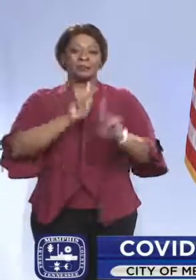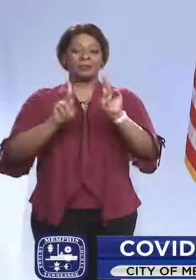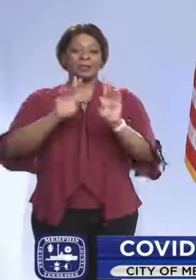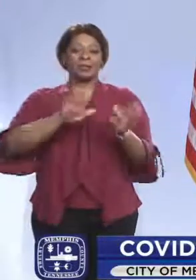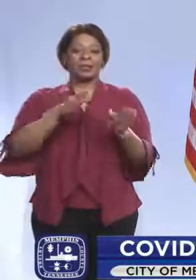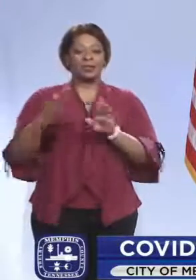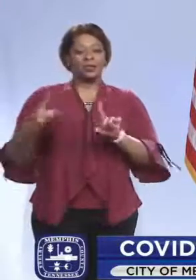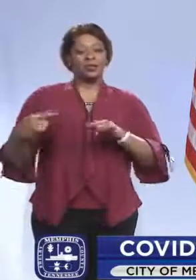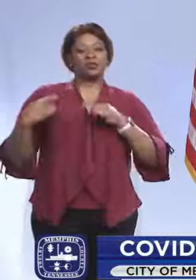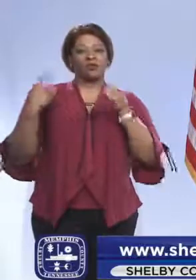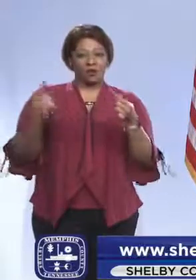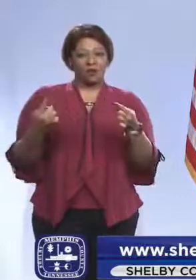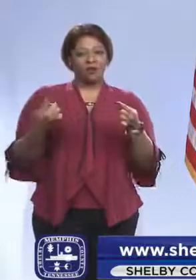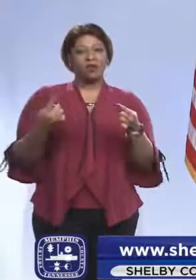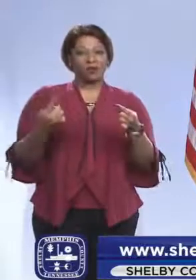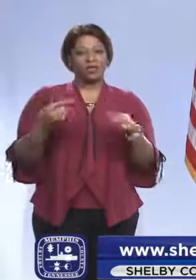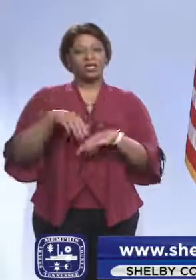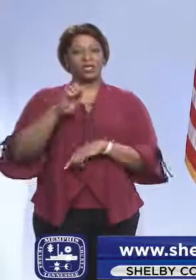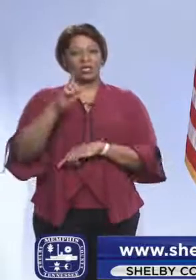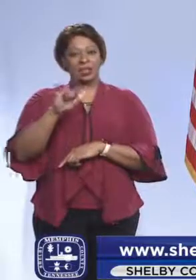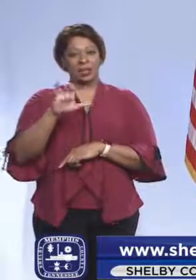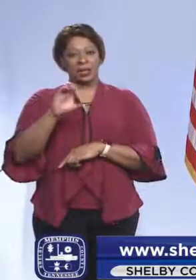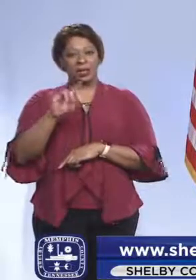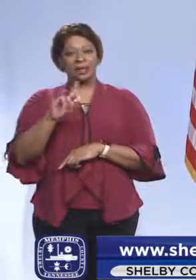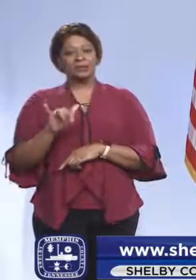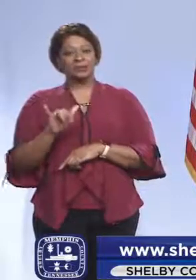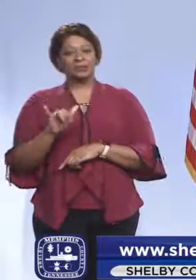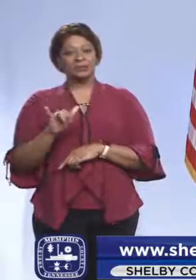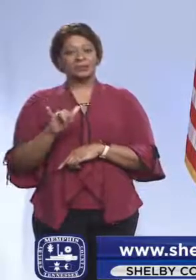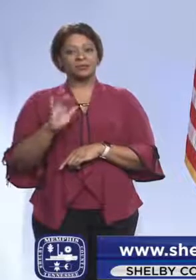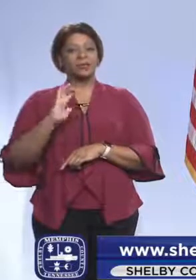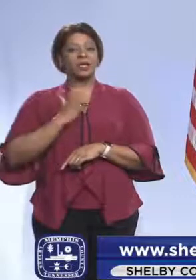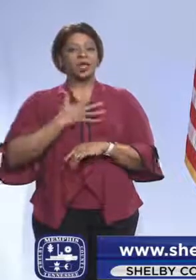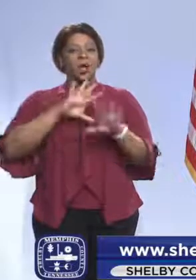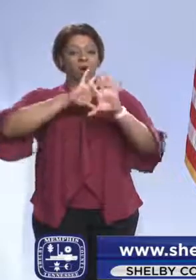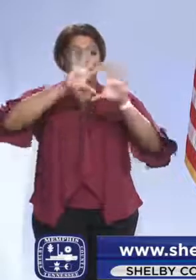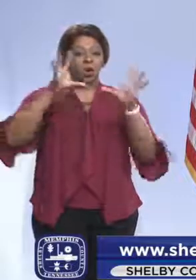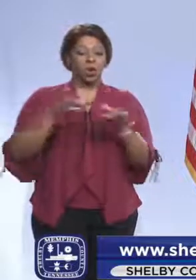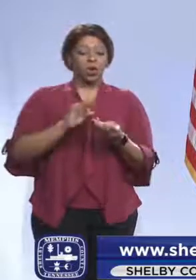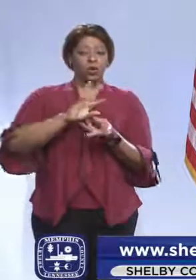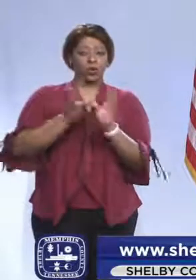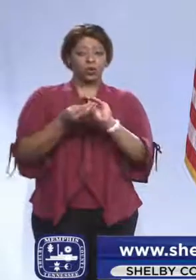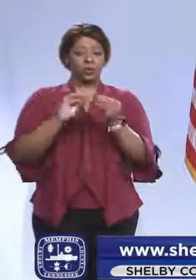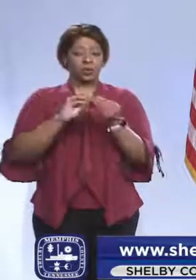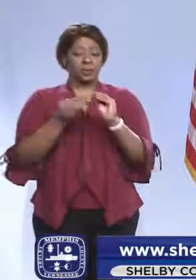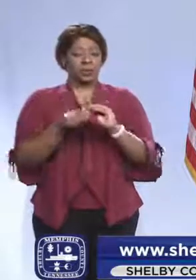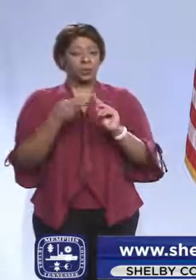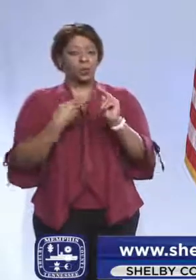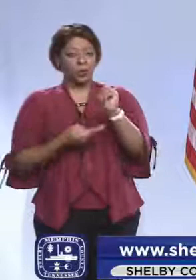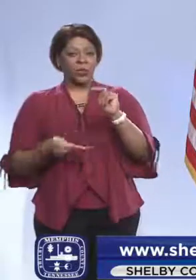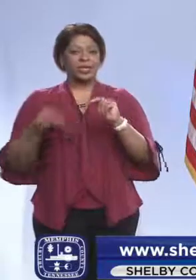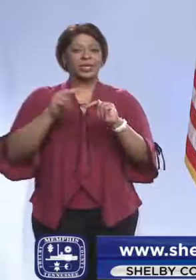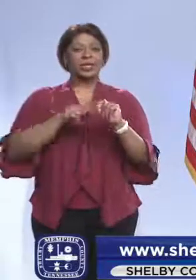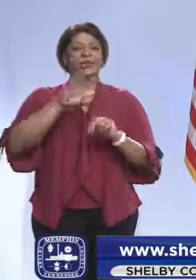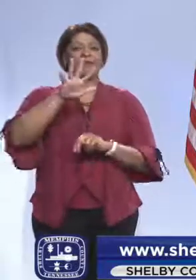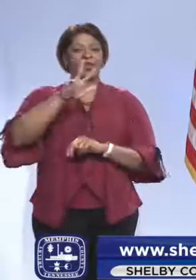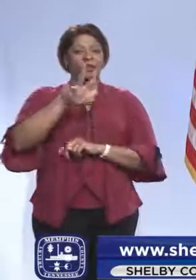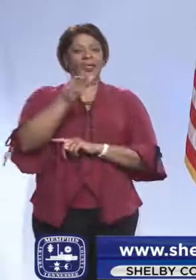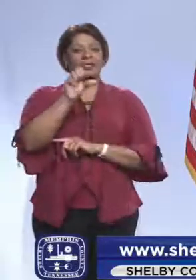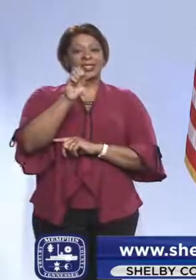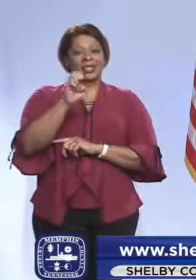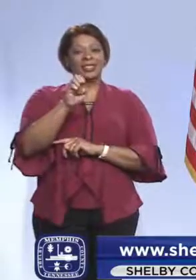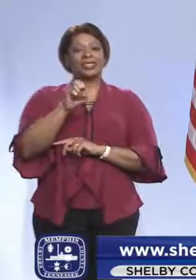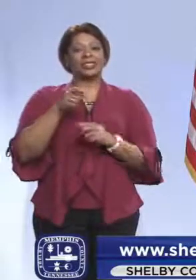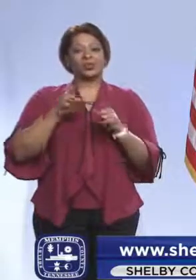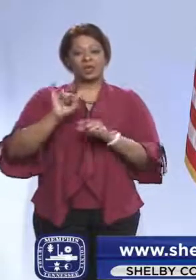Shelby County. As looking at our cumulative number of cases, we increased 53 cases in a